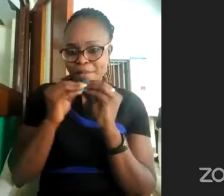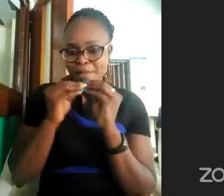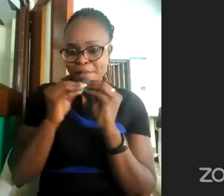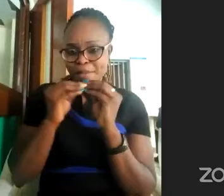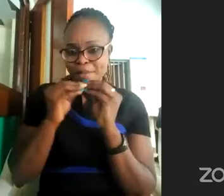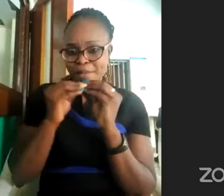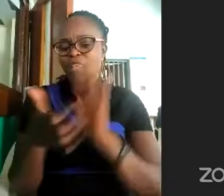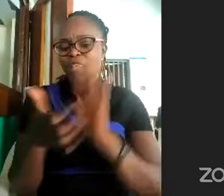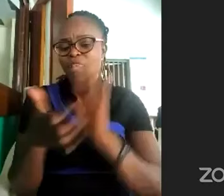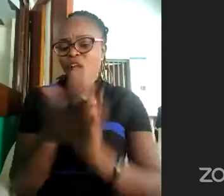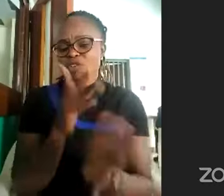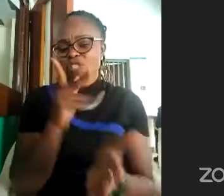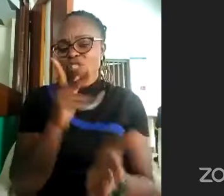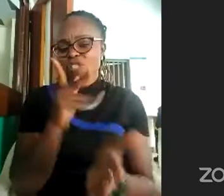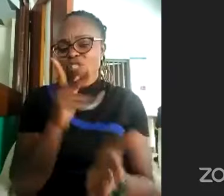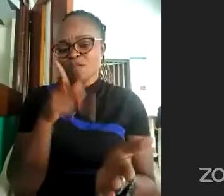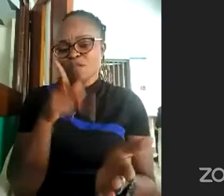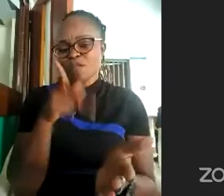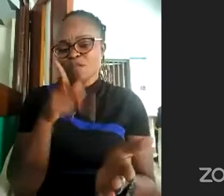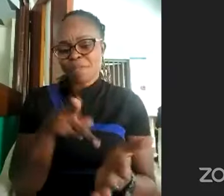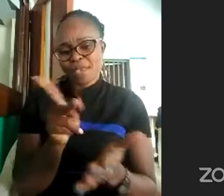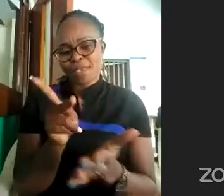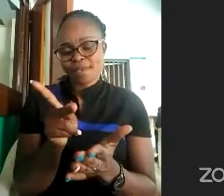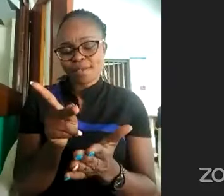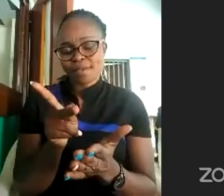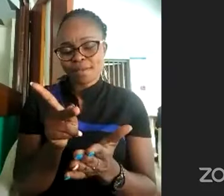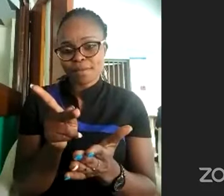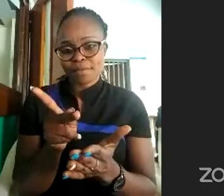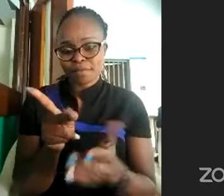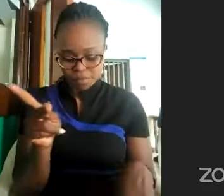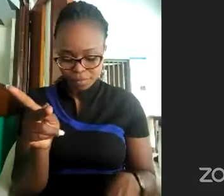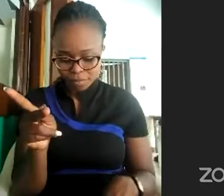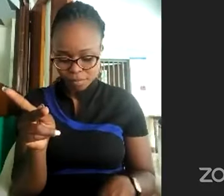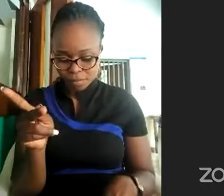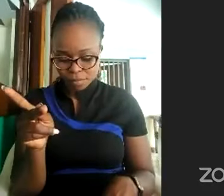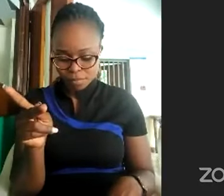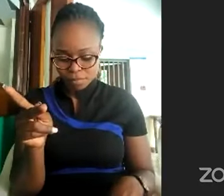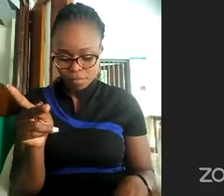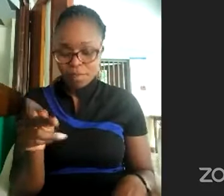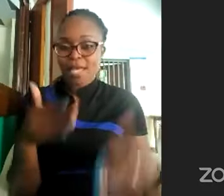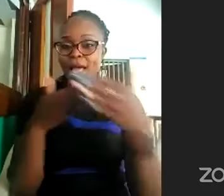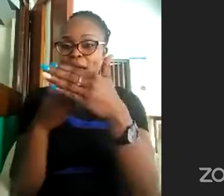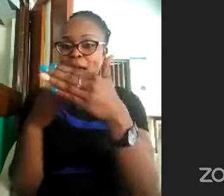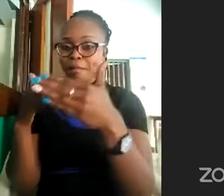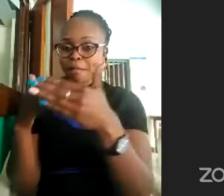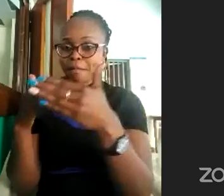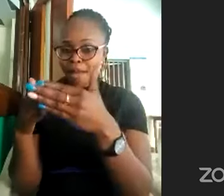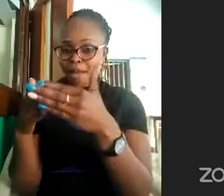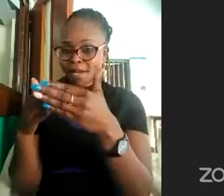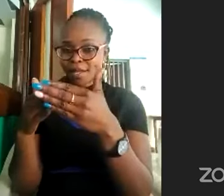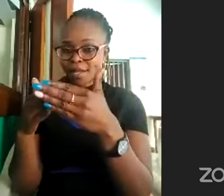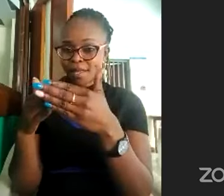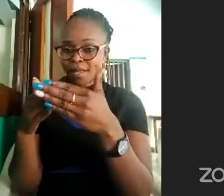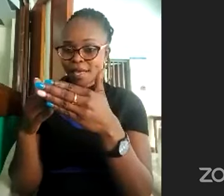barrier to equal of women and girls with disability in our country is getting higher because